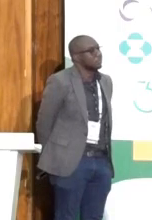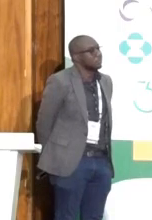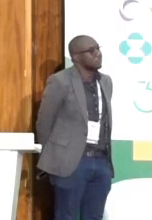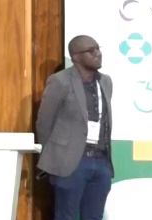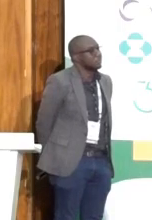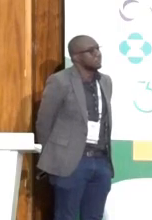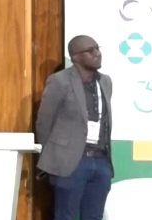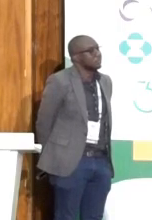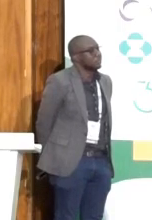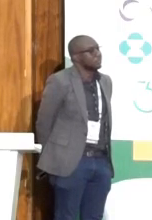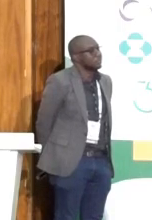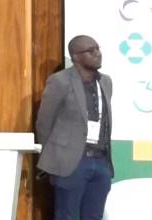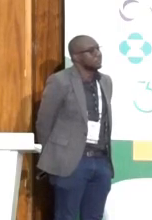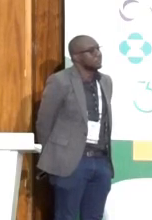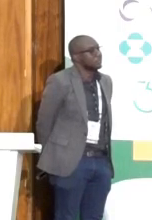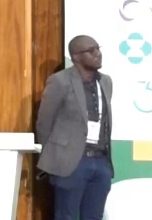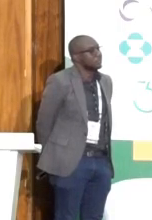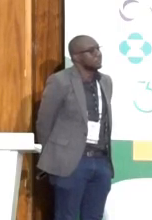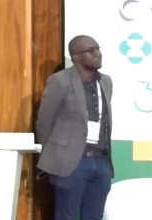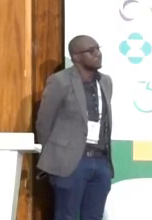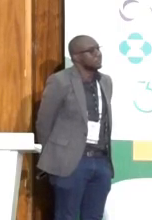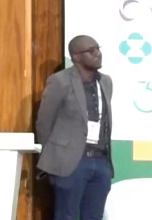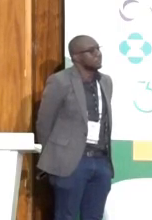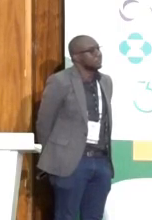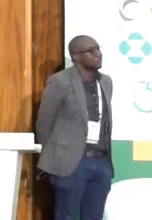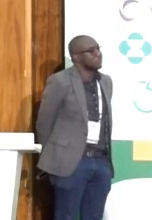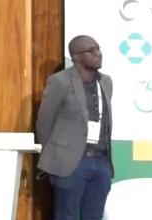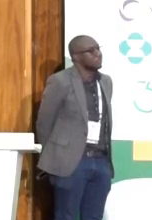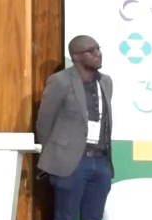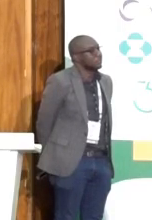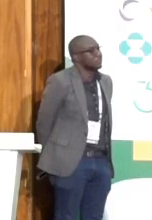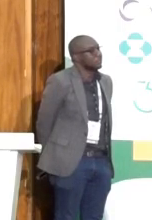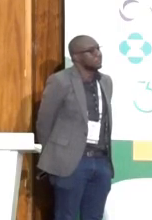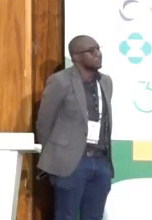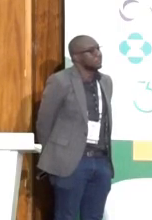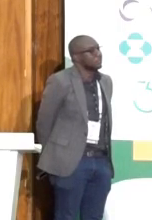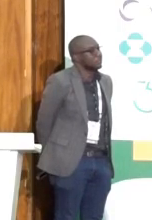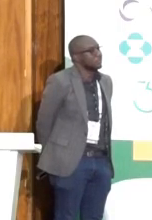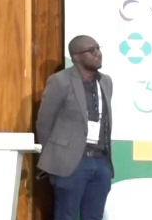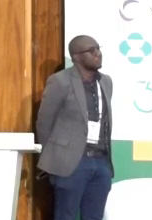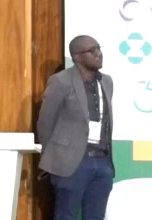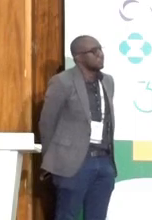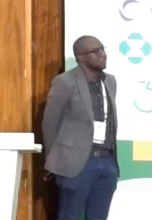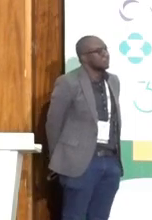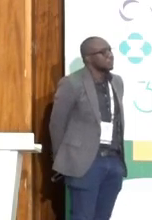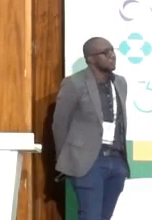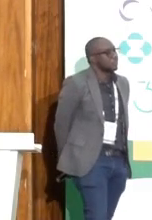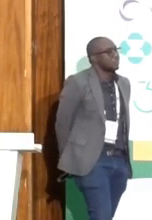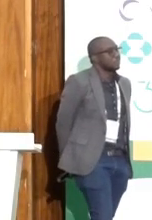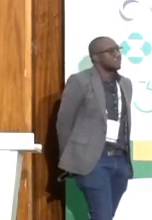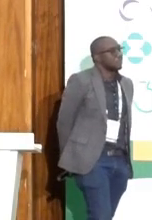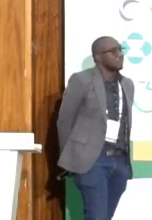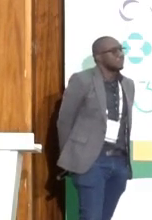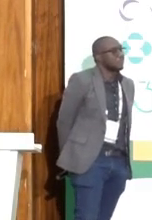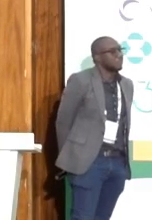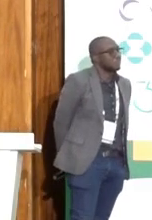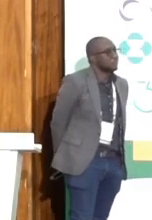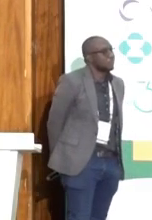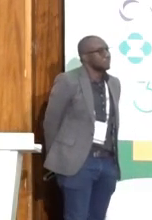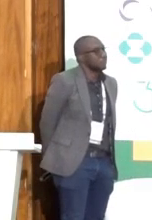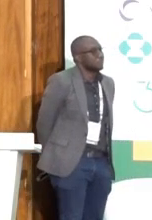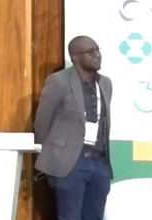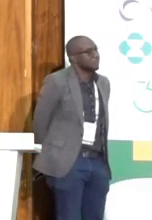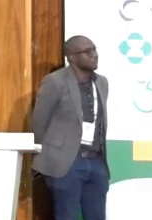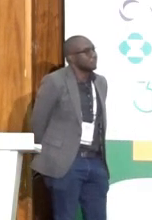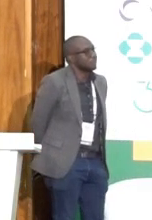funding funds to support these kind of these populations, which I think is another model that can be explored